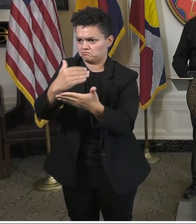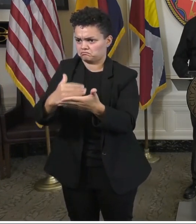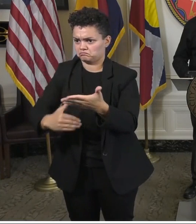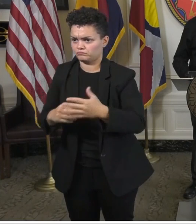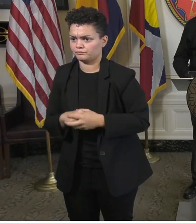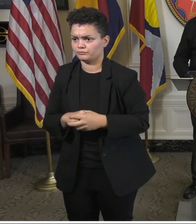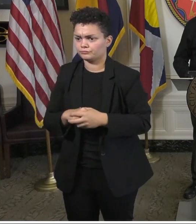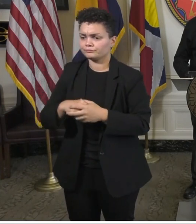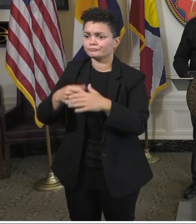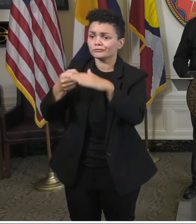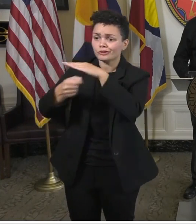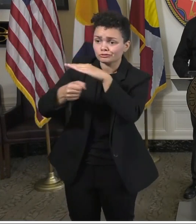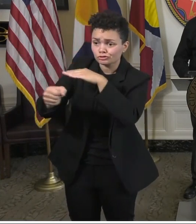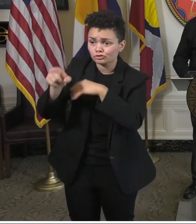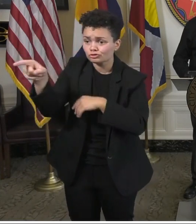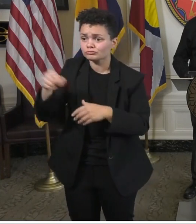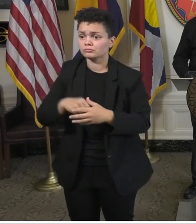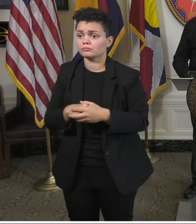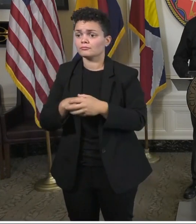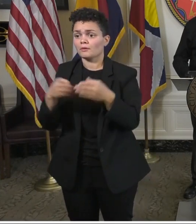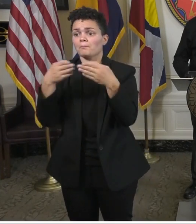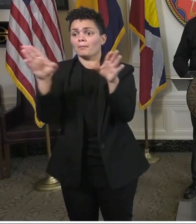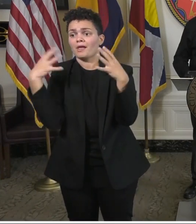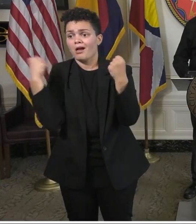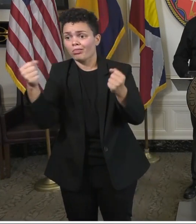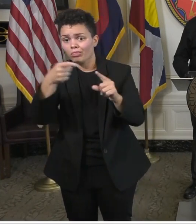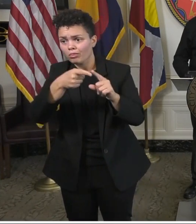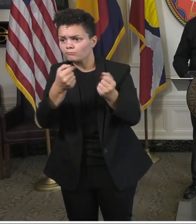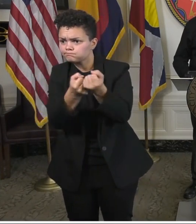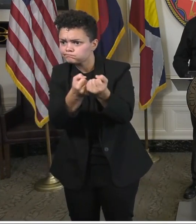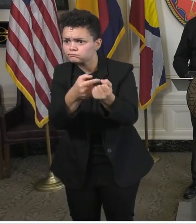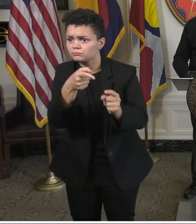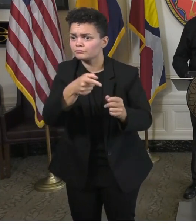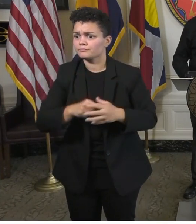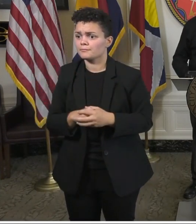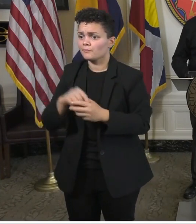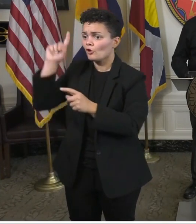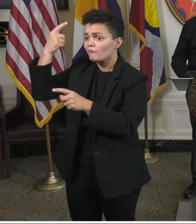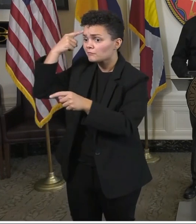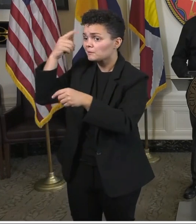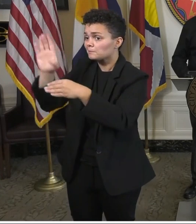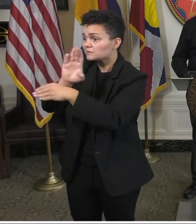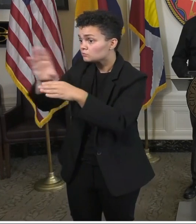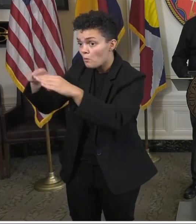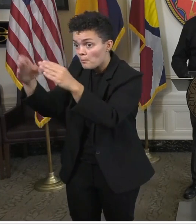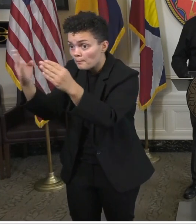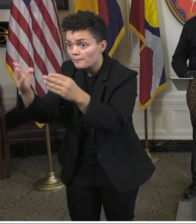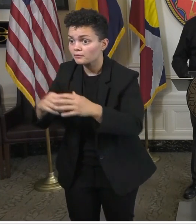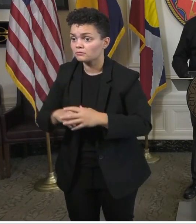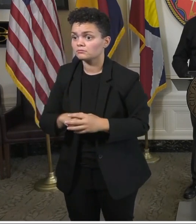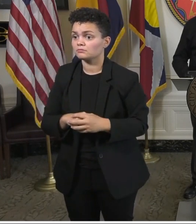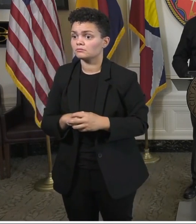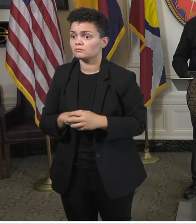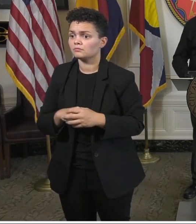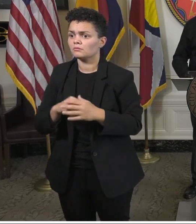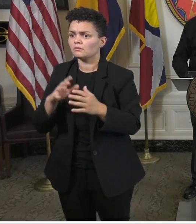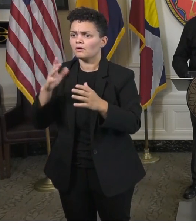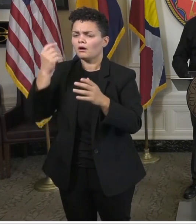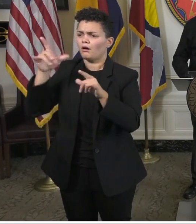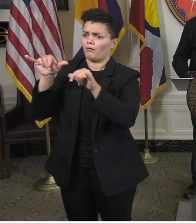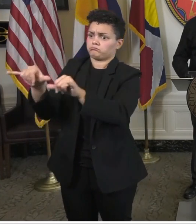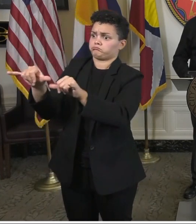small business and nonprofit assistance, and government and business reopening guidance. This is a living document. As the recovery needs